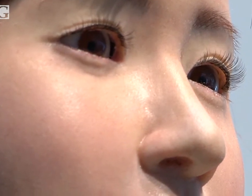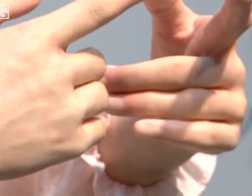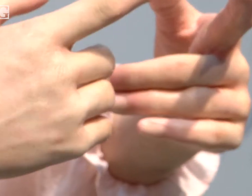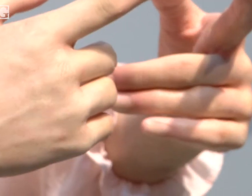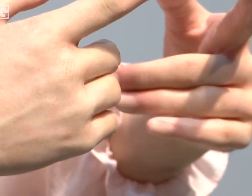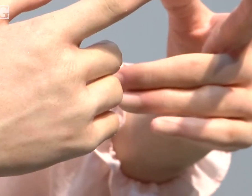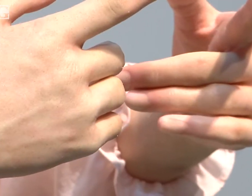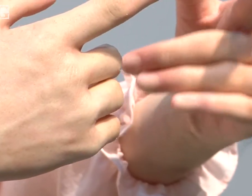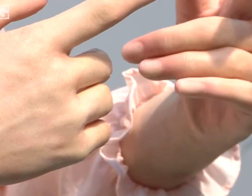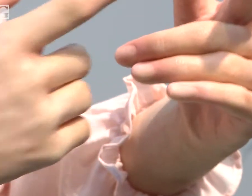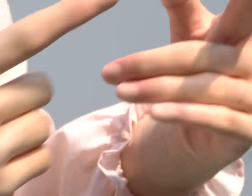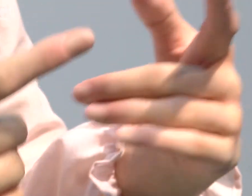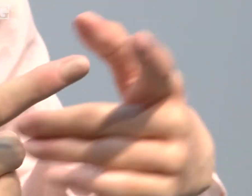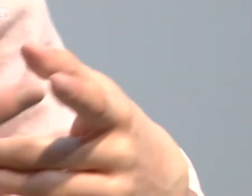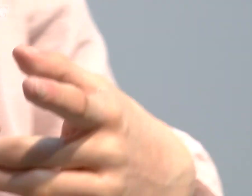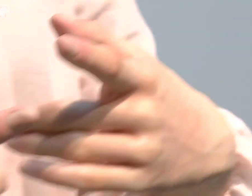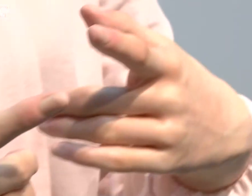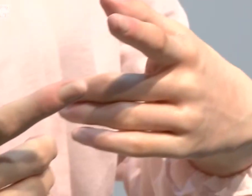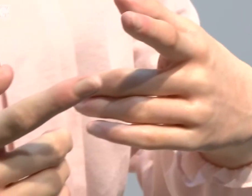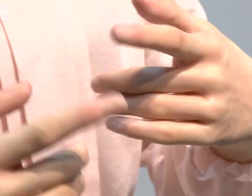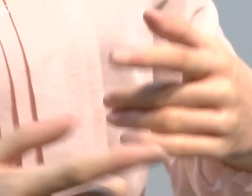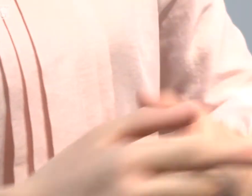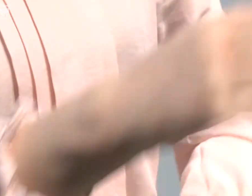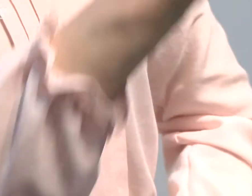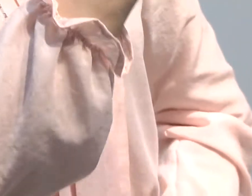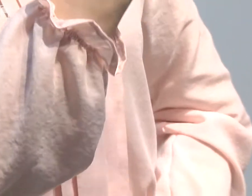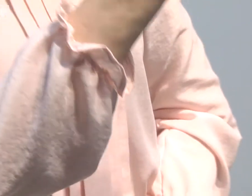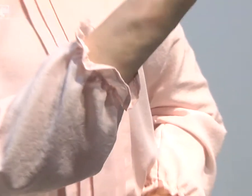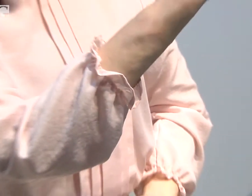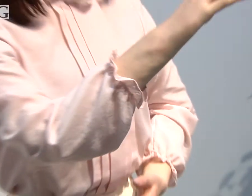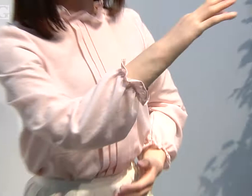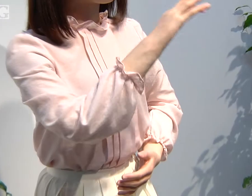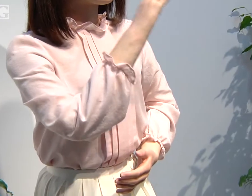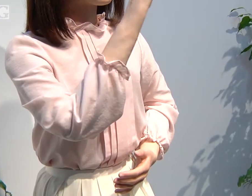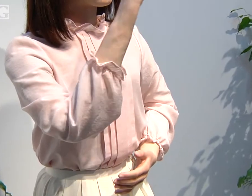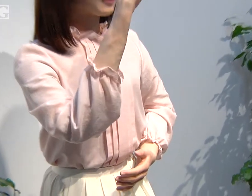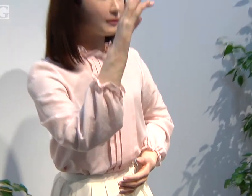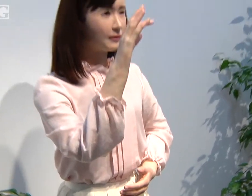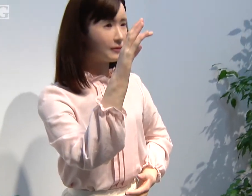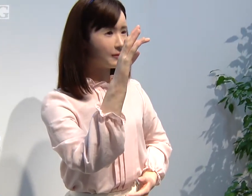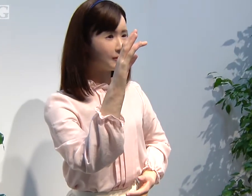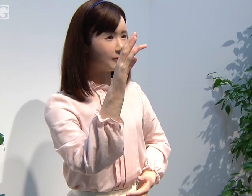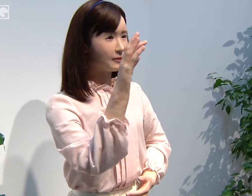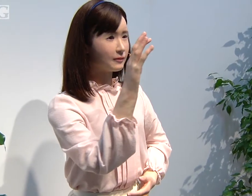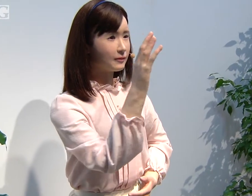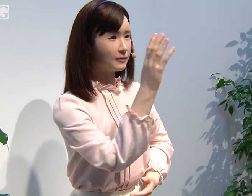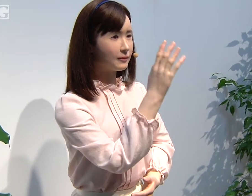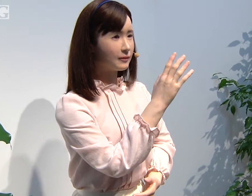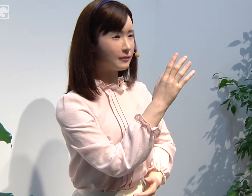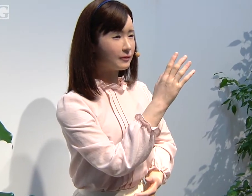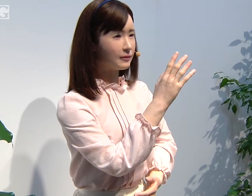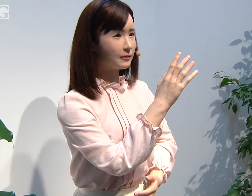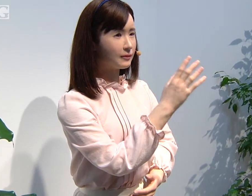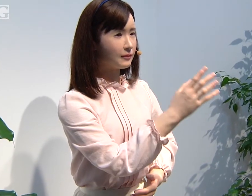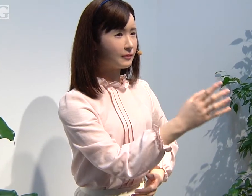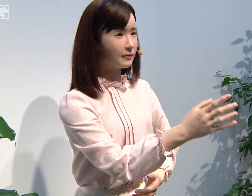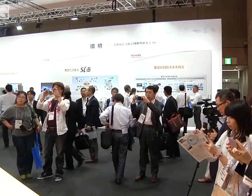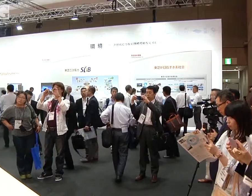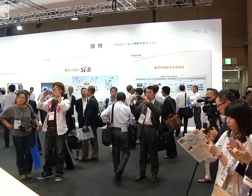has unnaturally large hands. One of the things the team wants to improve is the movement of those hands to make them more natural. It